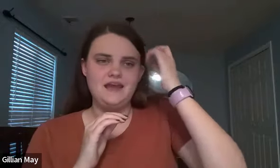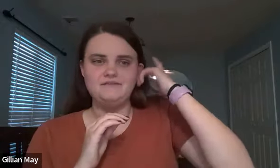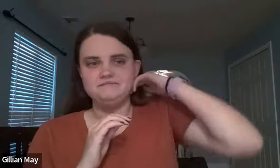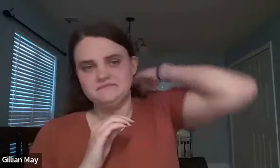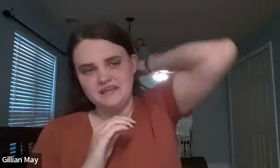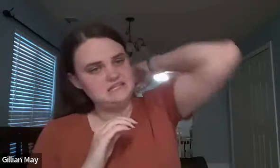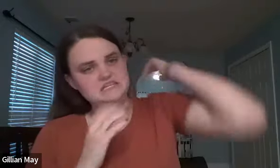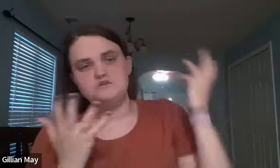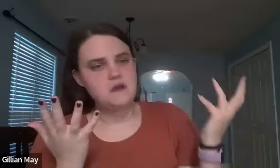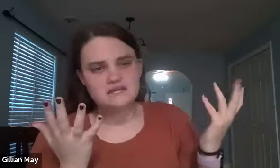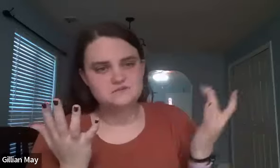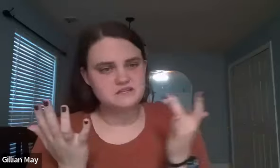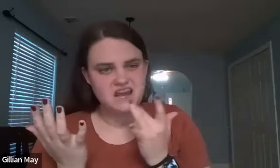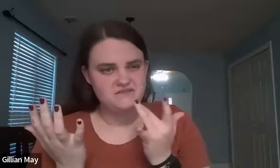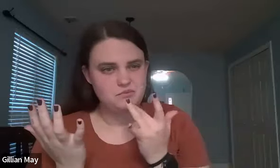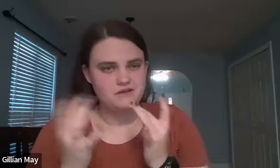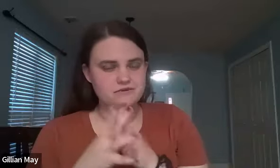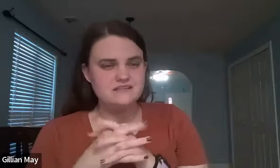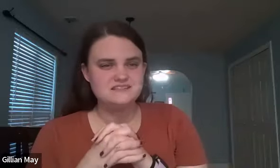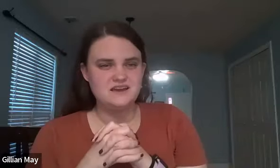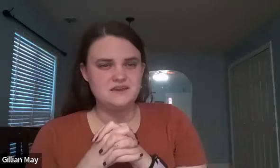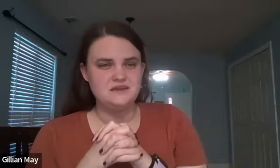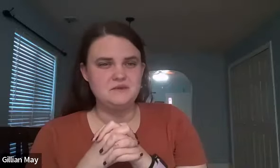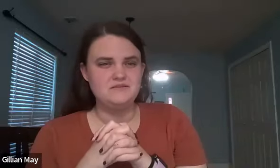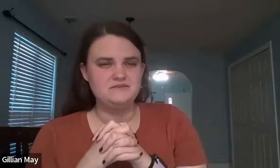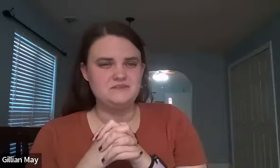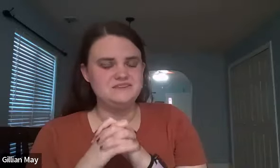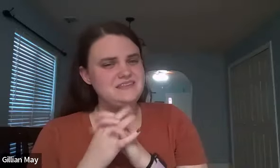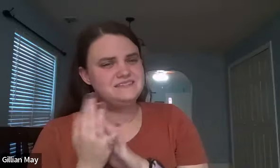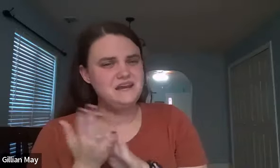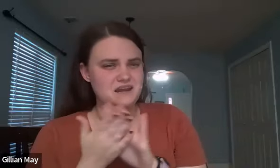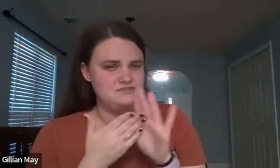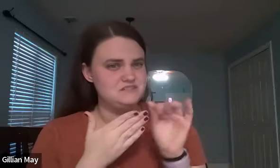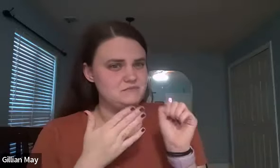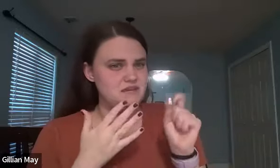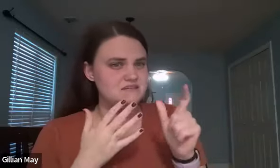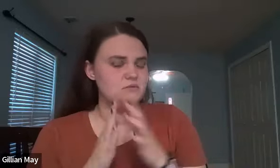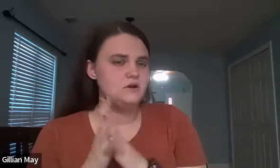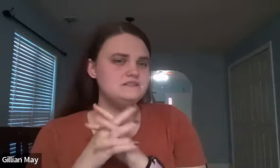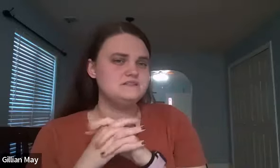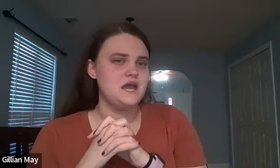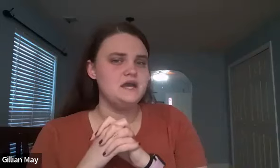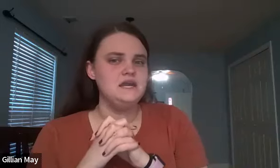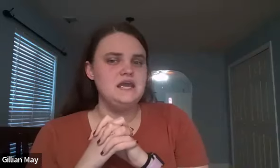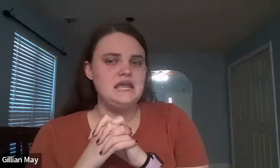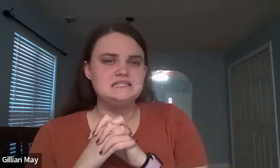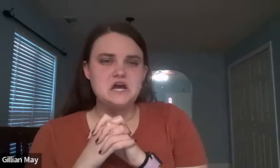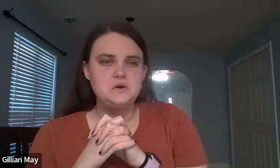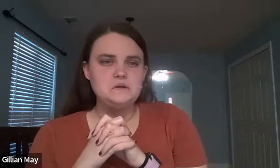Yeah, it's either way. It's really kind of a preference. The thing that's kind of nice with some ASL parts is that it's not always